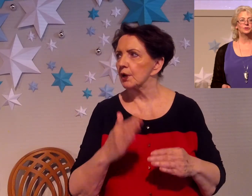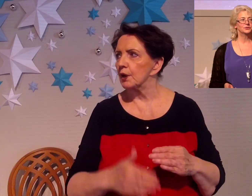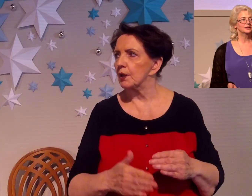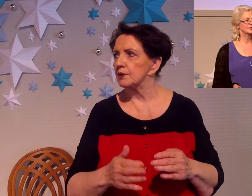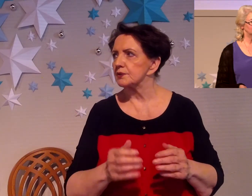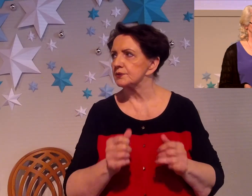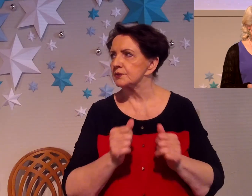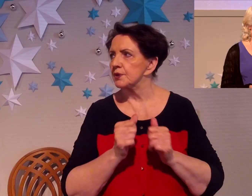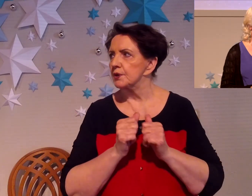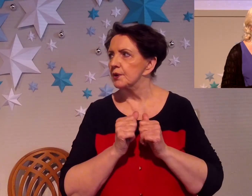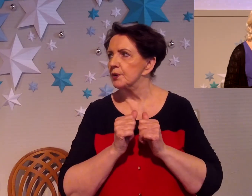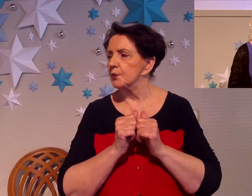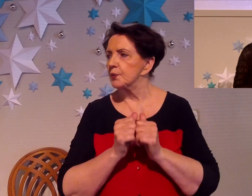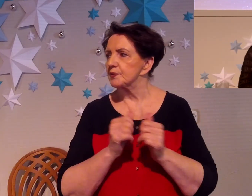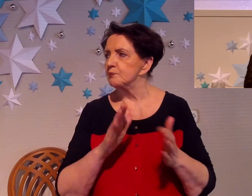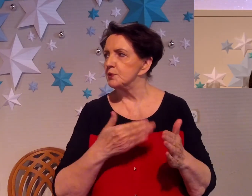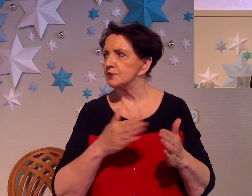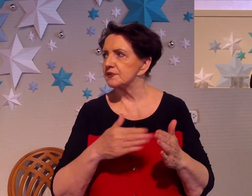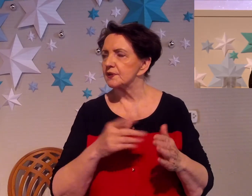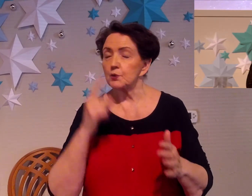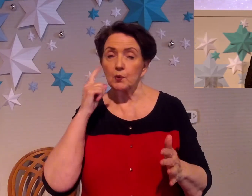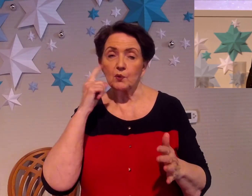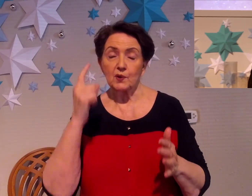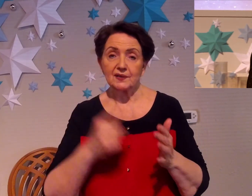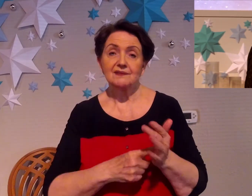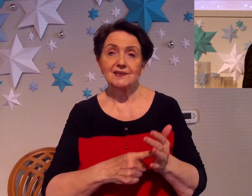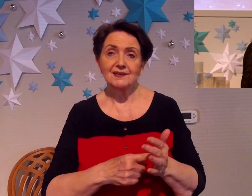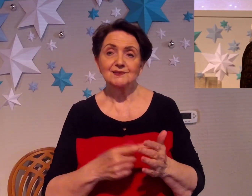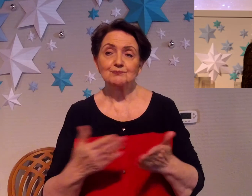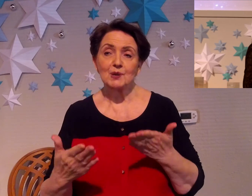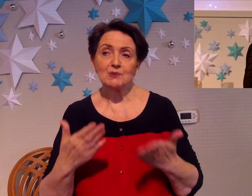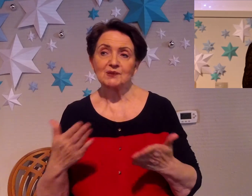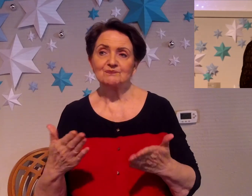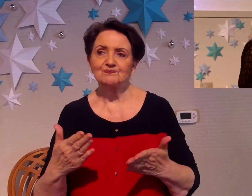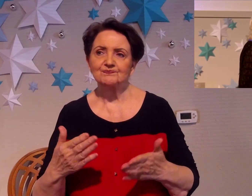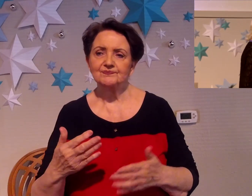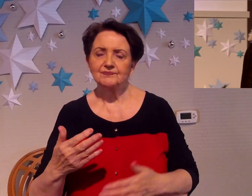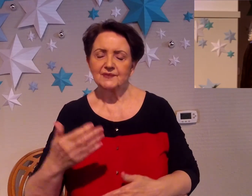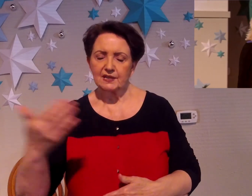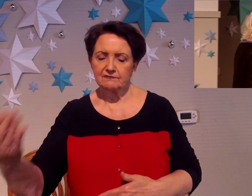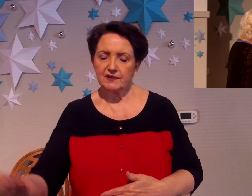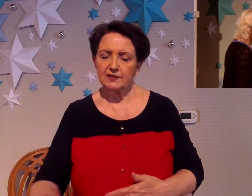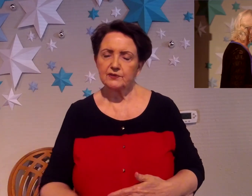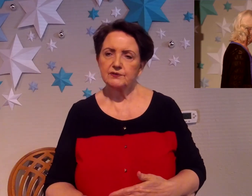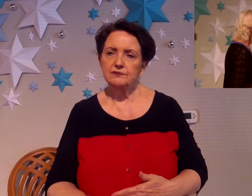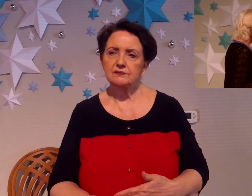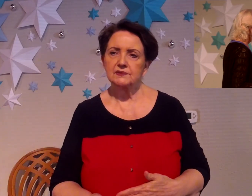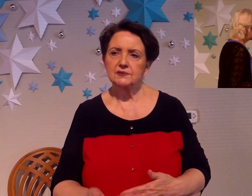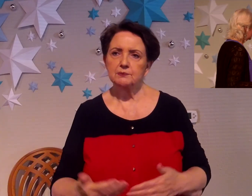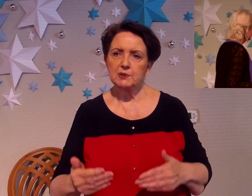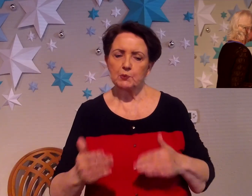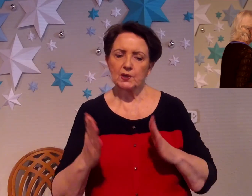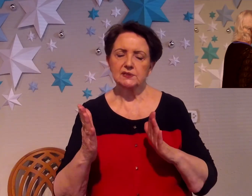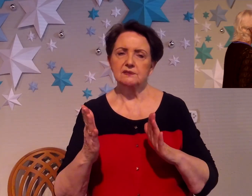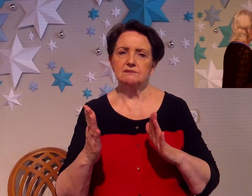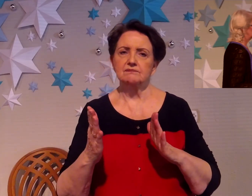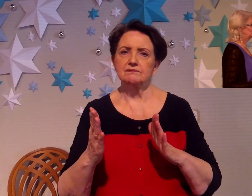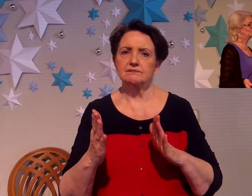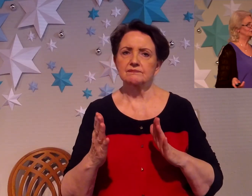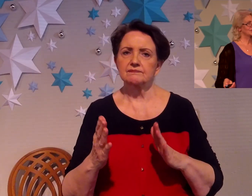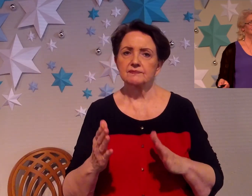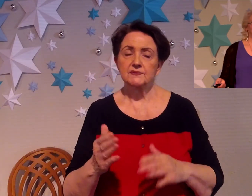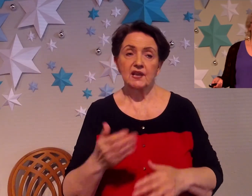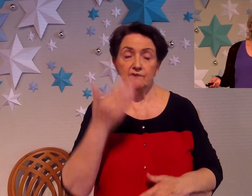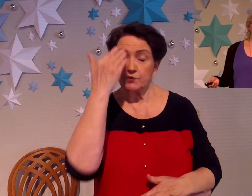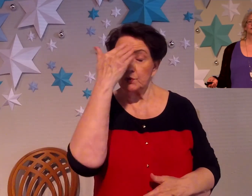piece of music some of you will recognize. I just invite you to be present with it. If you don't